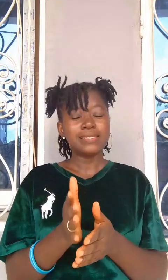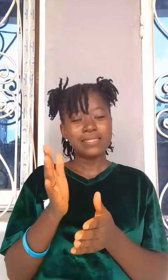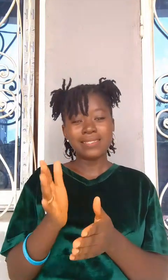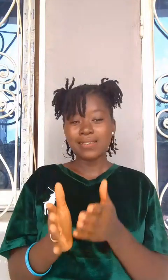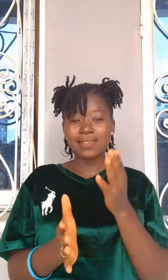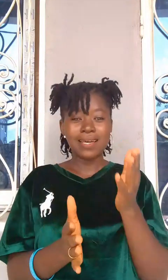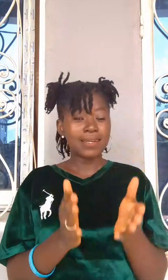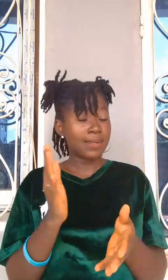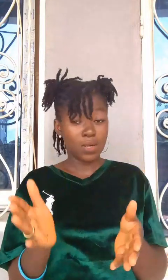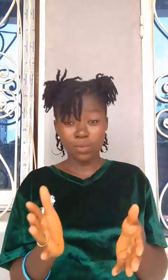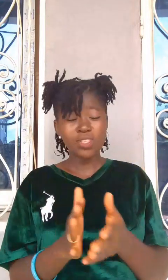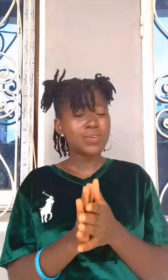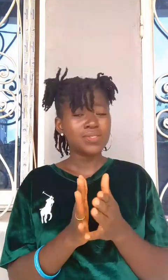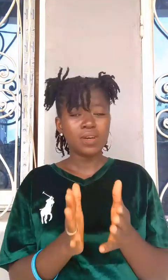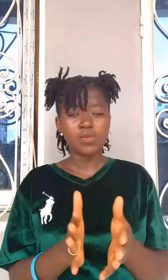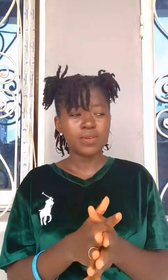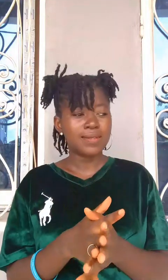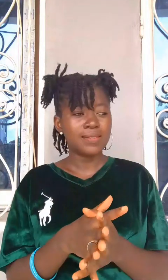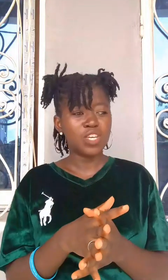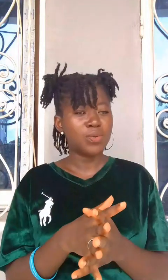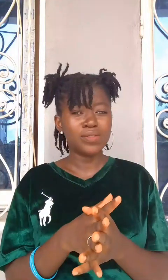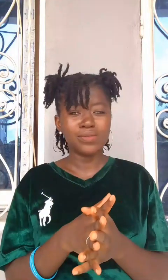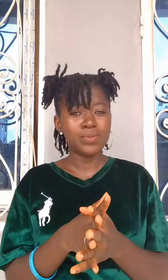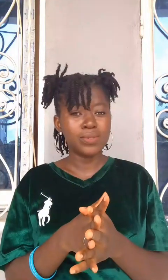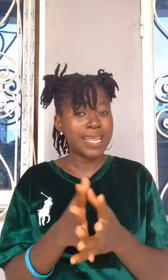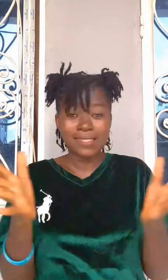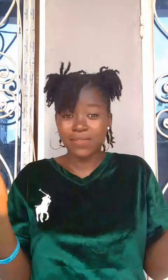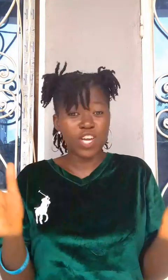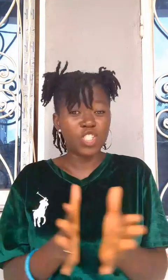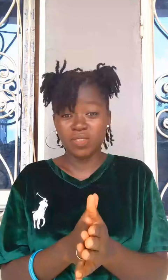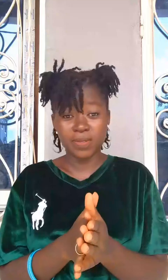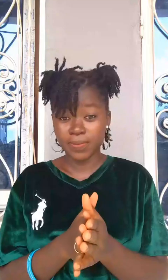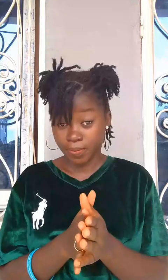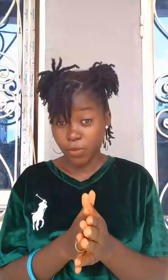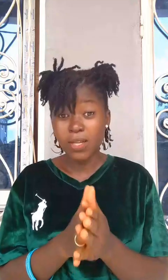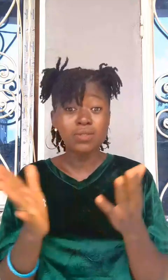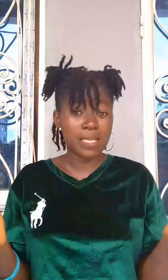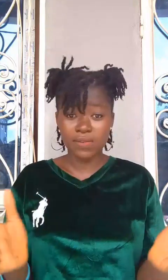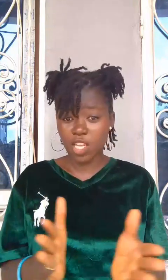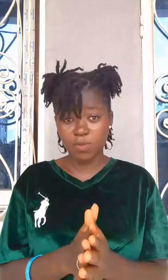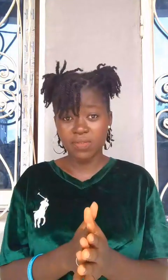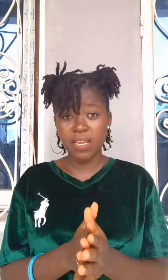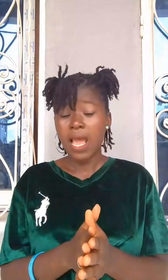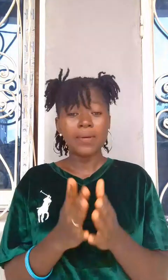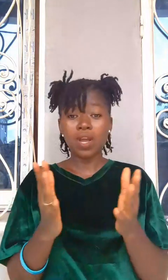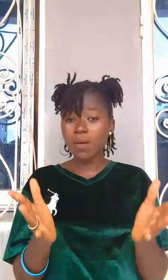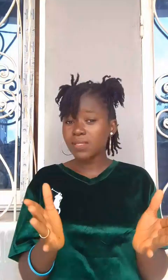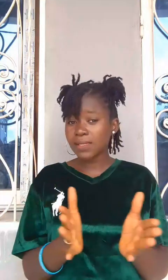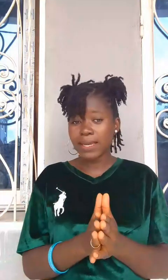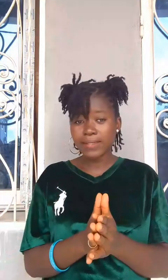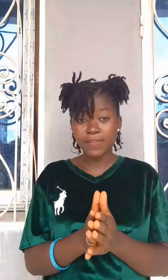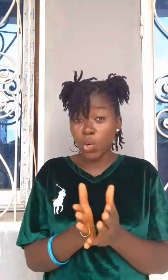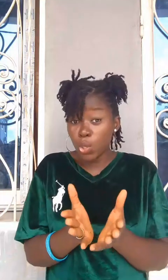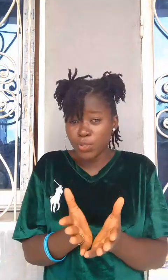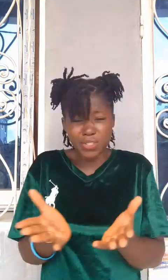is that. No. Just go to the hospital and say you want to do test for HPV. You want to test for HPV. And when it comes up negative, good, you